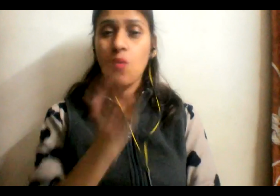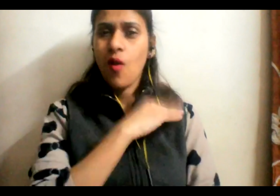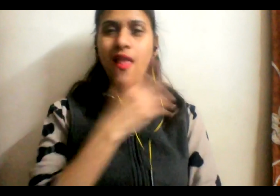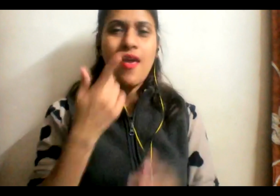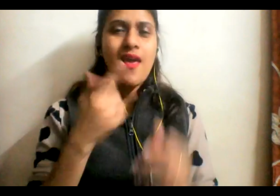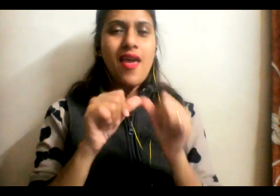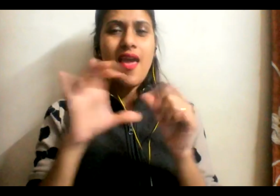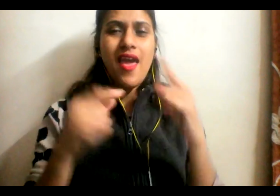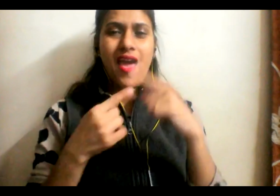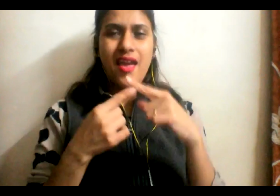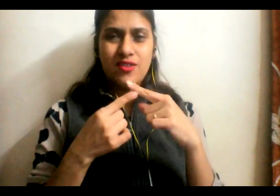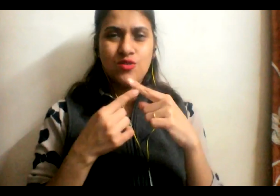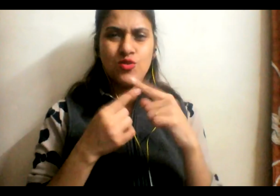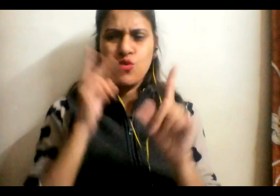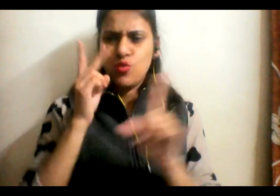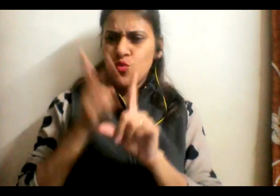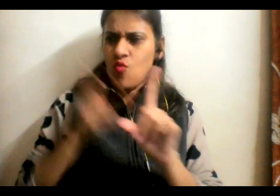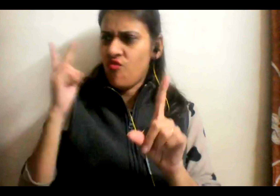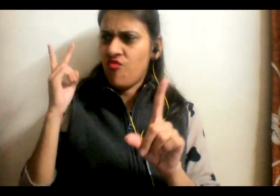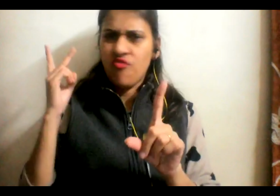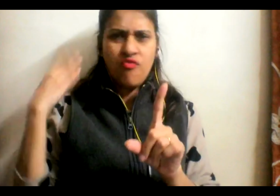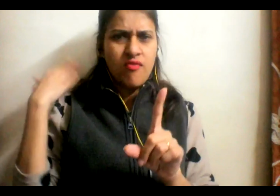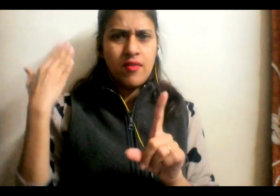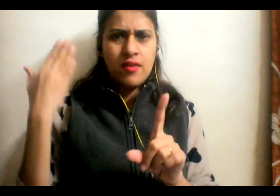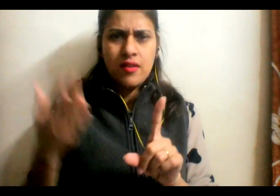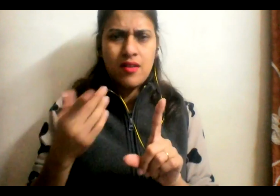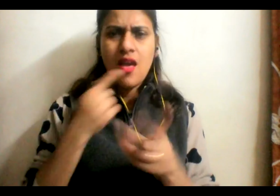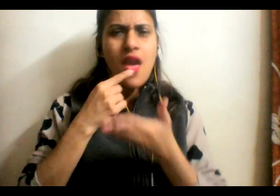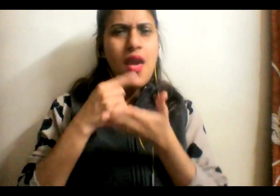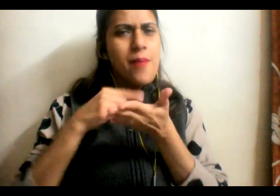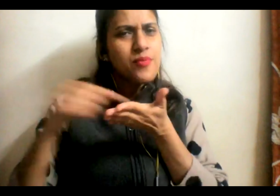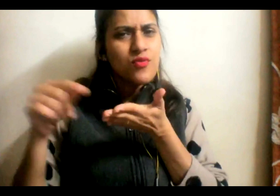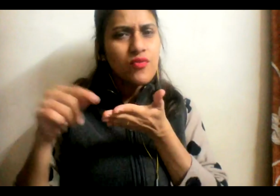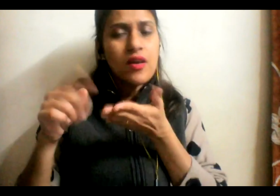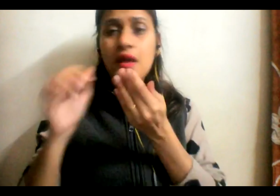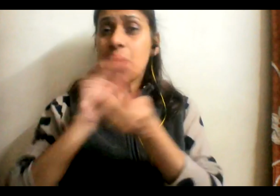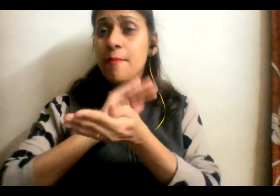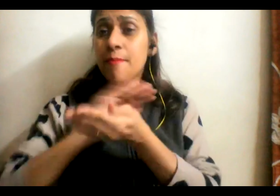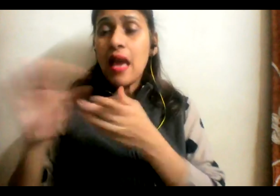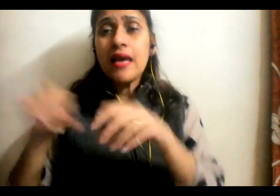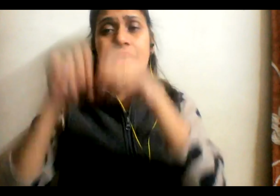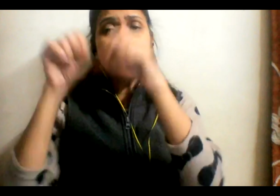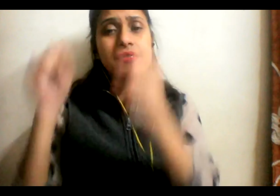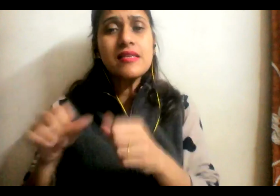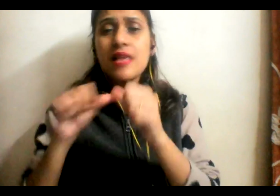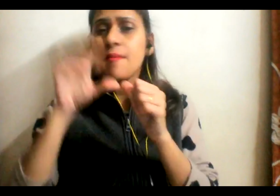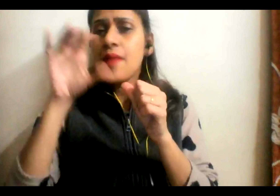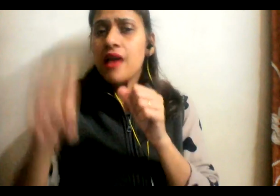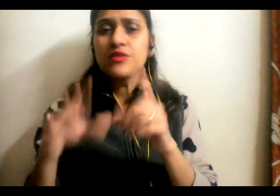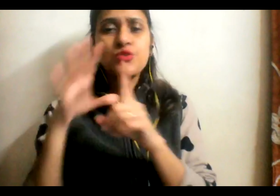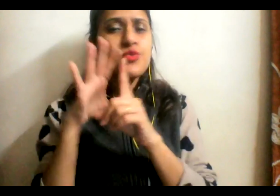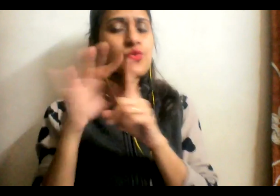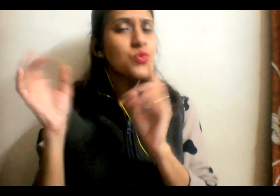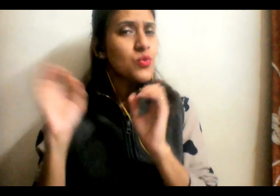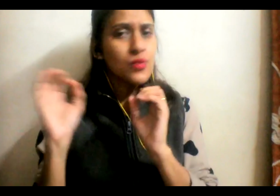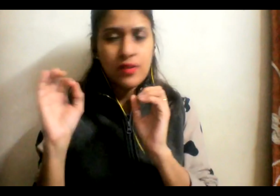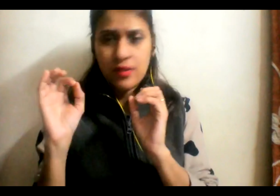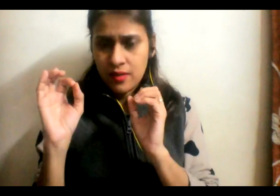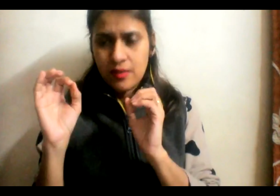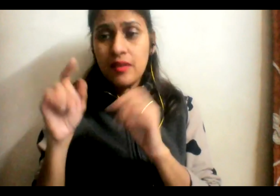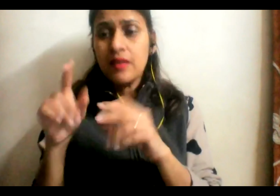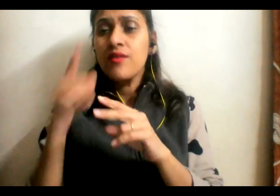2 years. And if the banks have still not made their systems enabled for meeting the needs